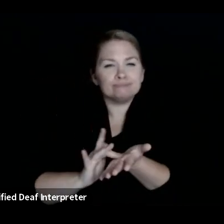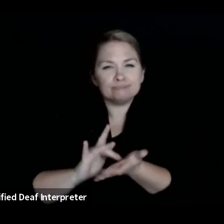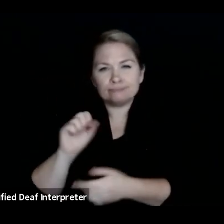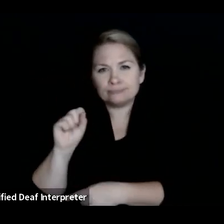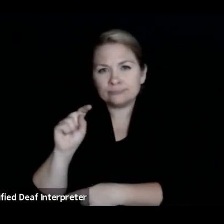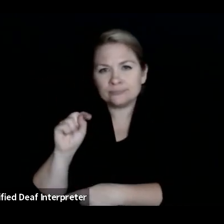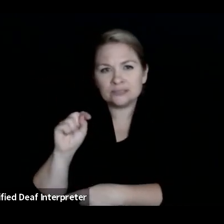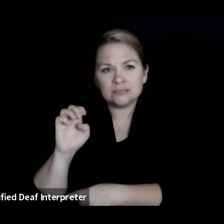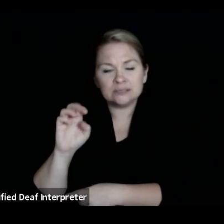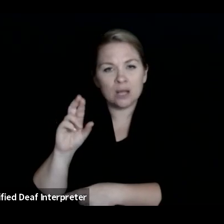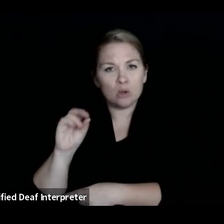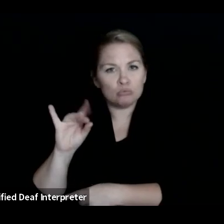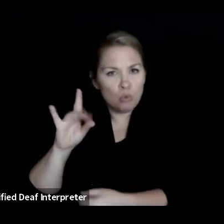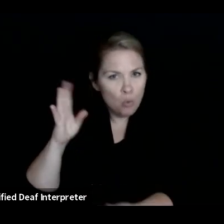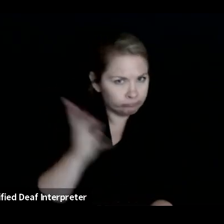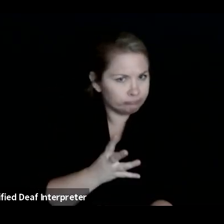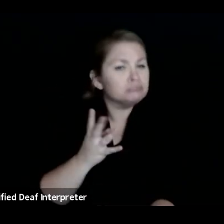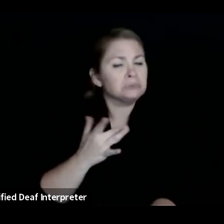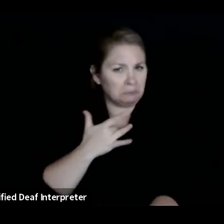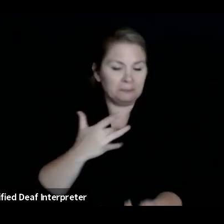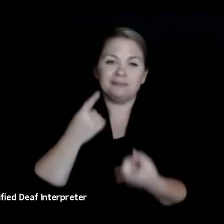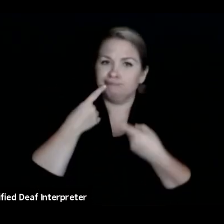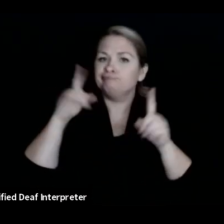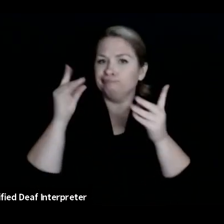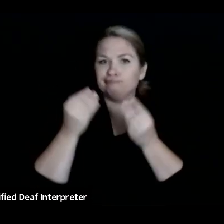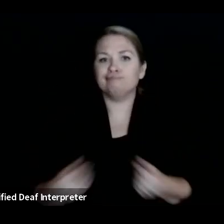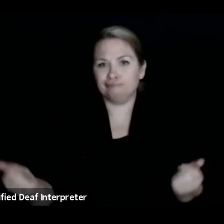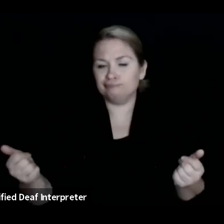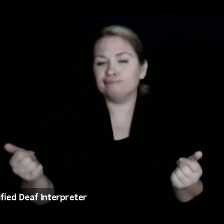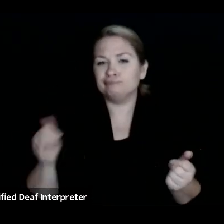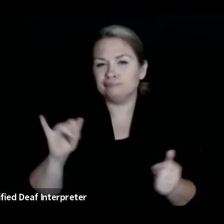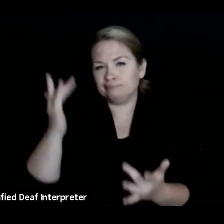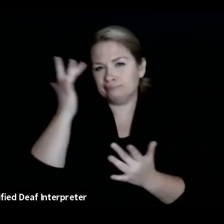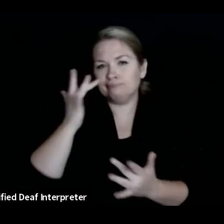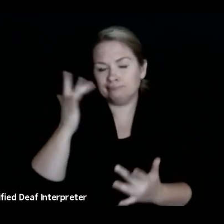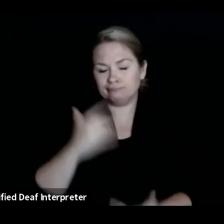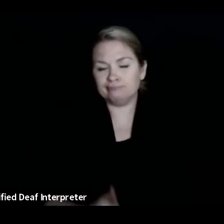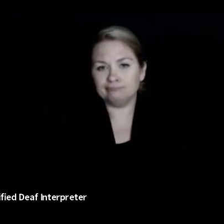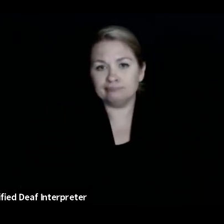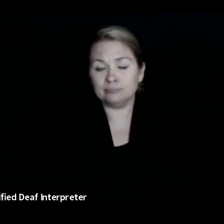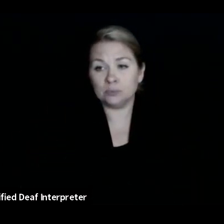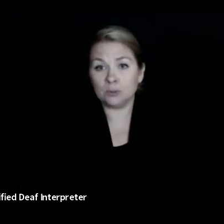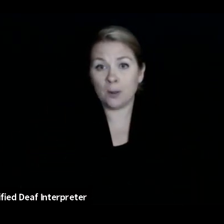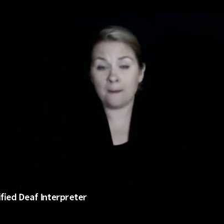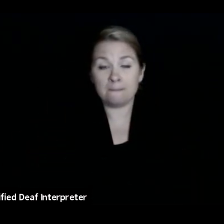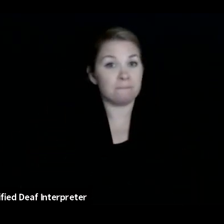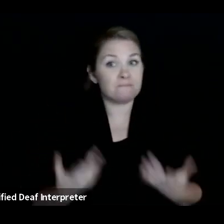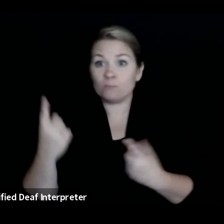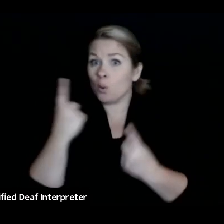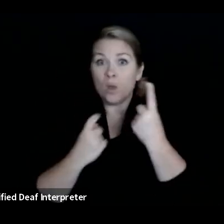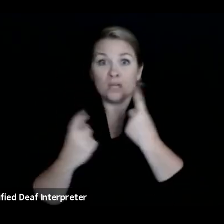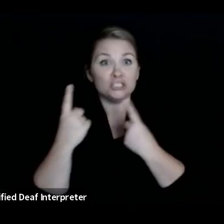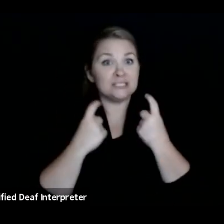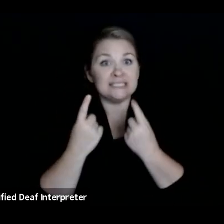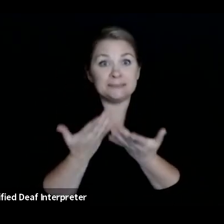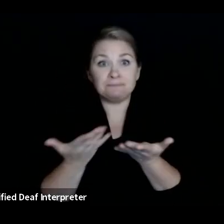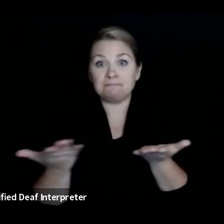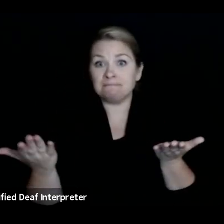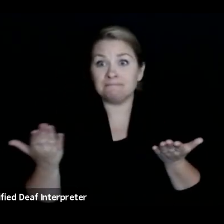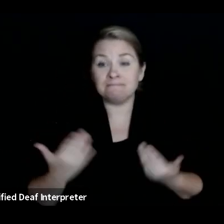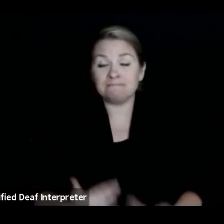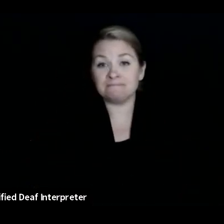And with that, I'll turn it back to Mike Schomer for questions. Thanks, Chris. Operator, we are ready to take